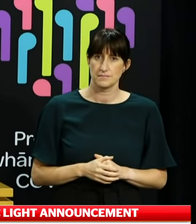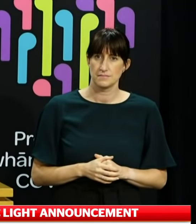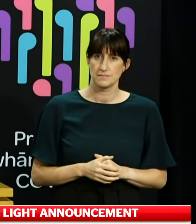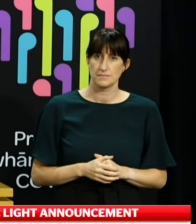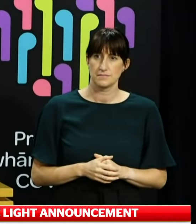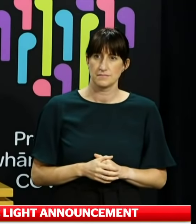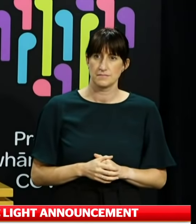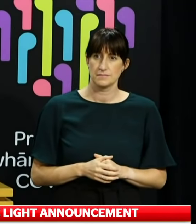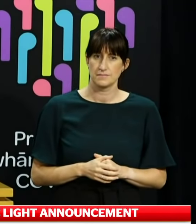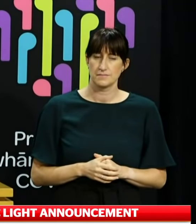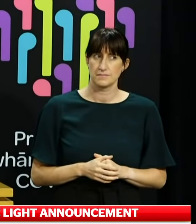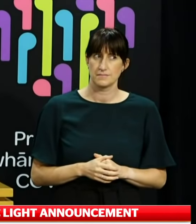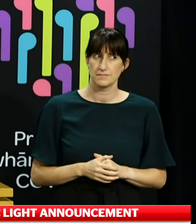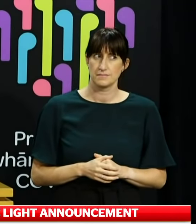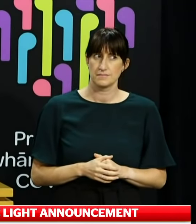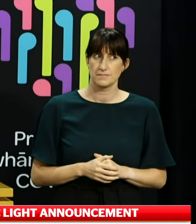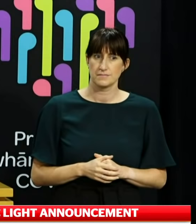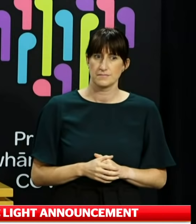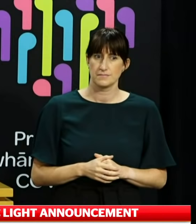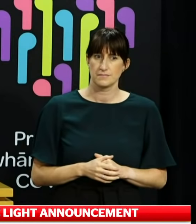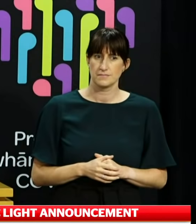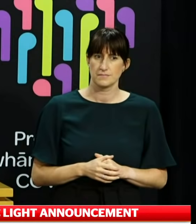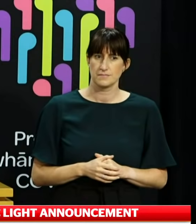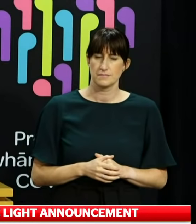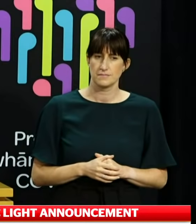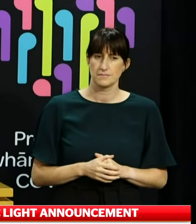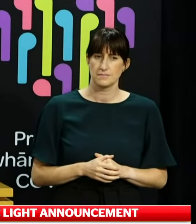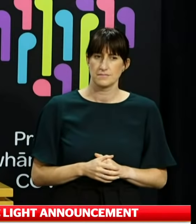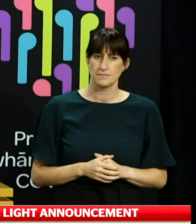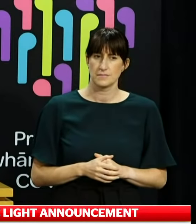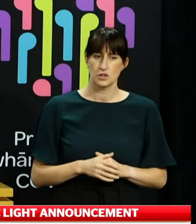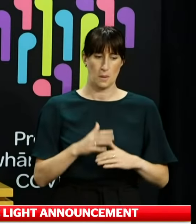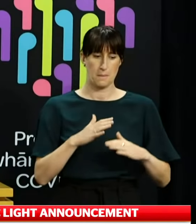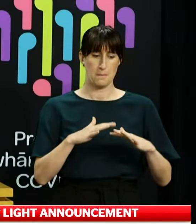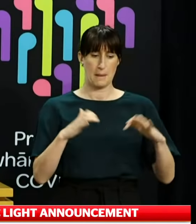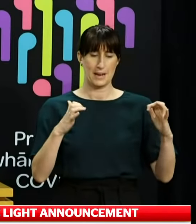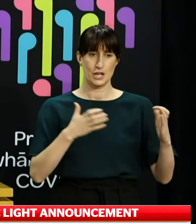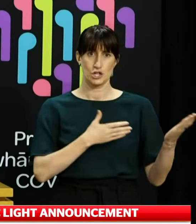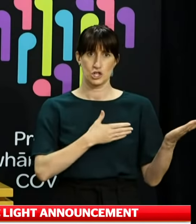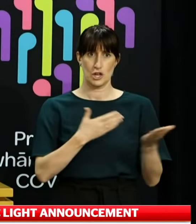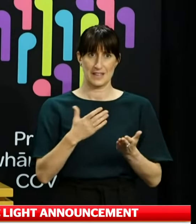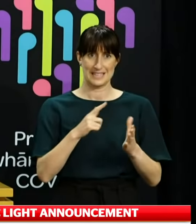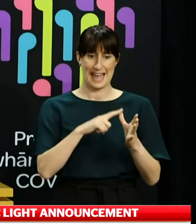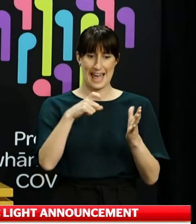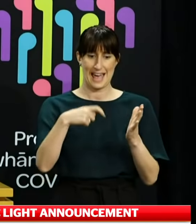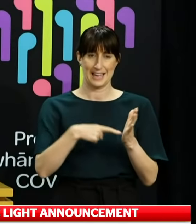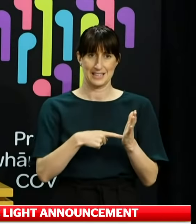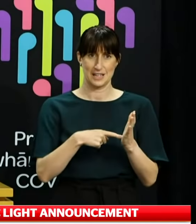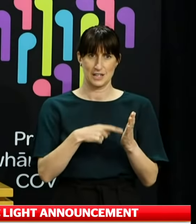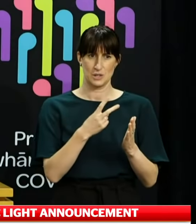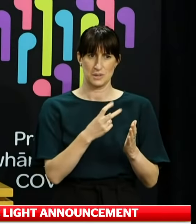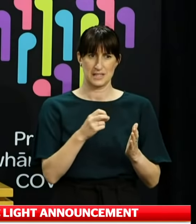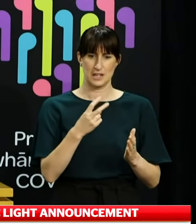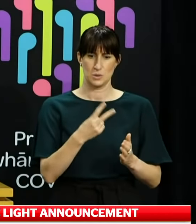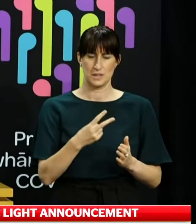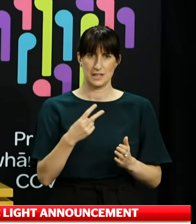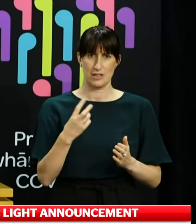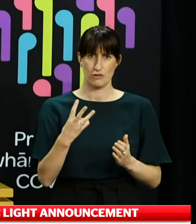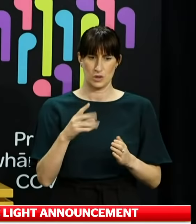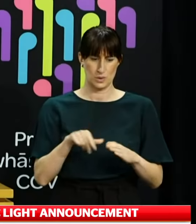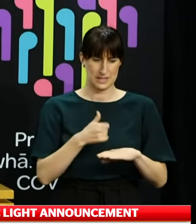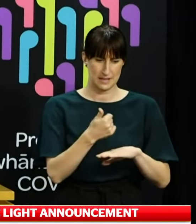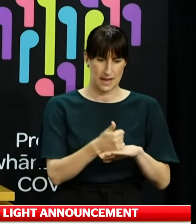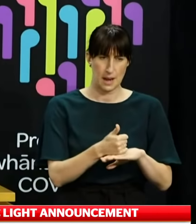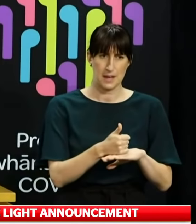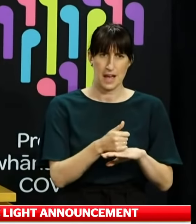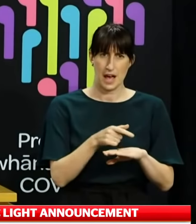long service the long term briefings that you set up in the Public Service Act 2020? No. That is still too early. I